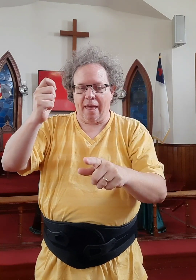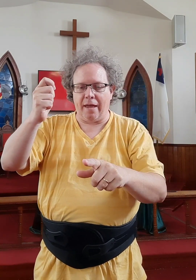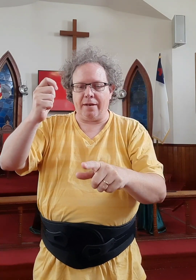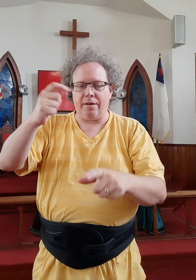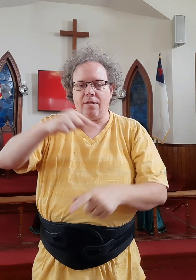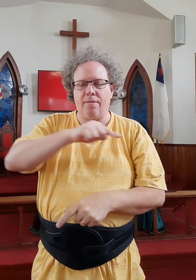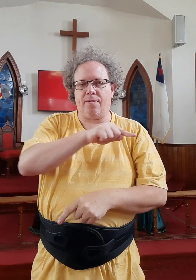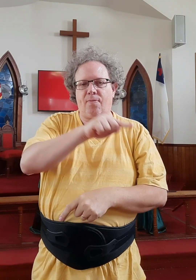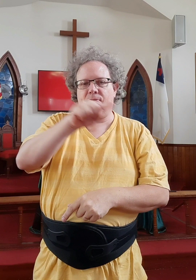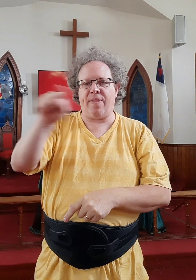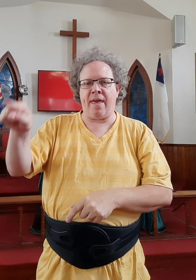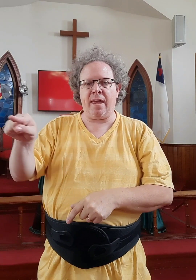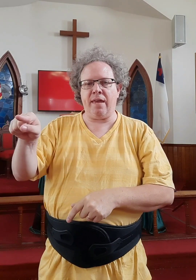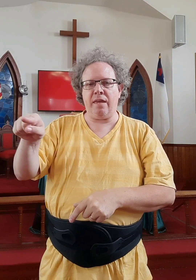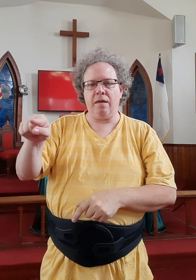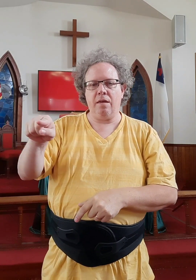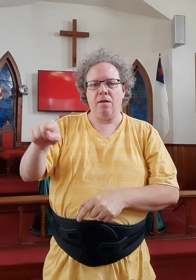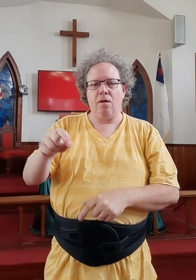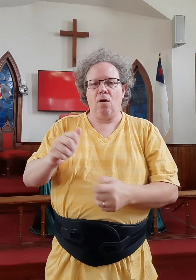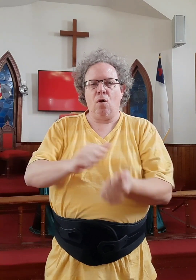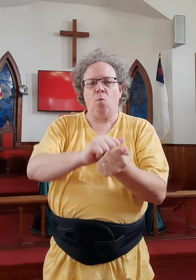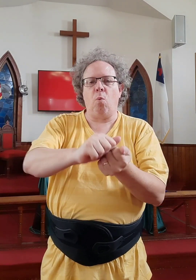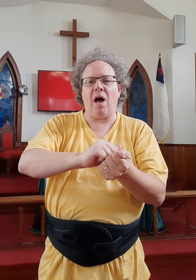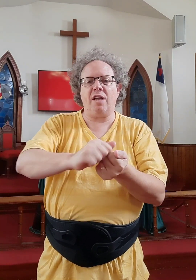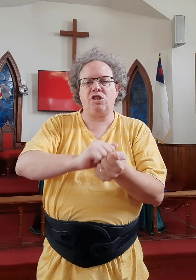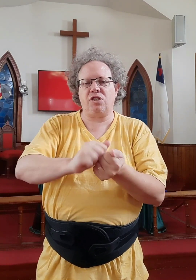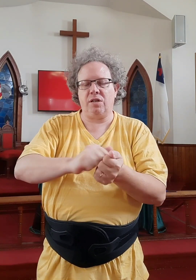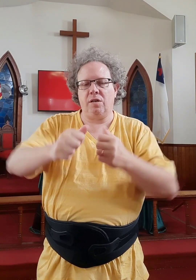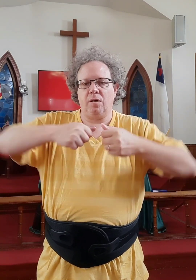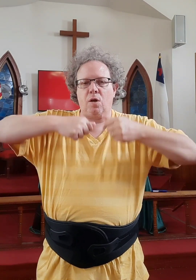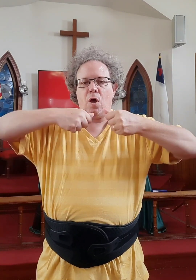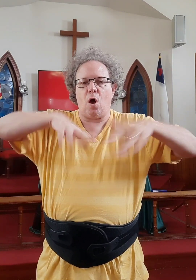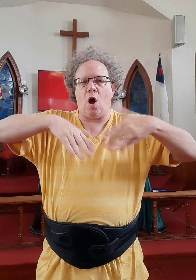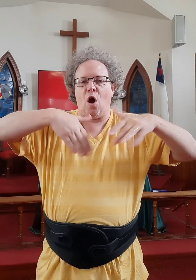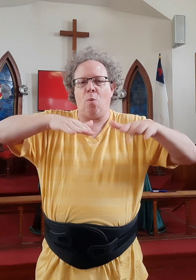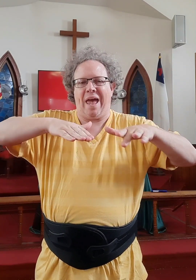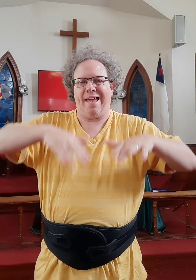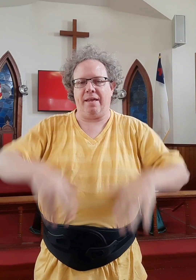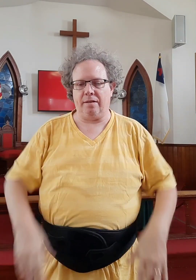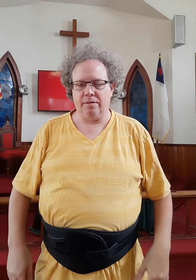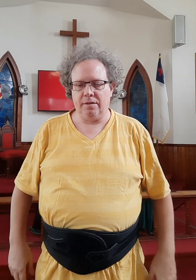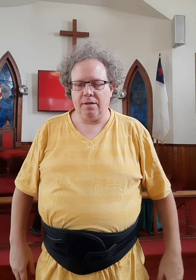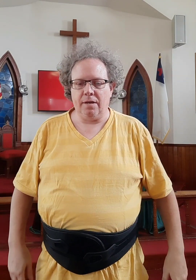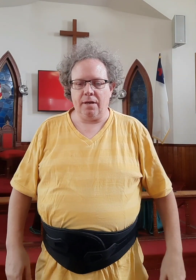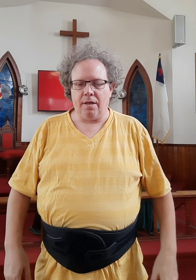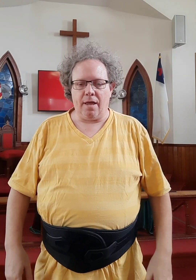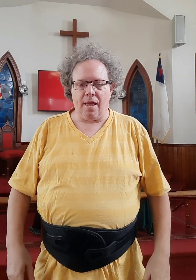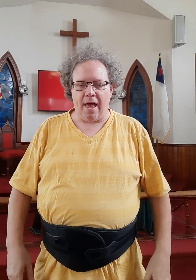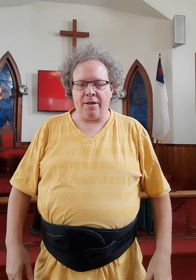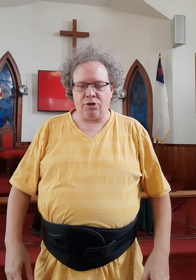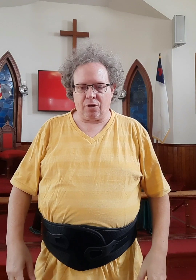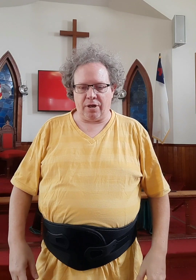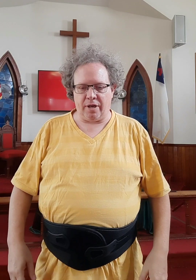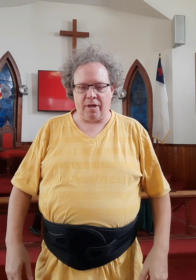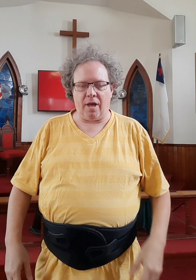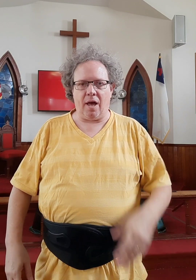And they washed away. And you're going